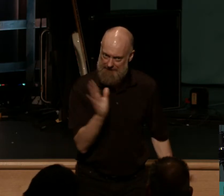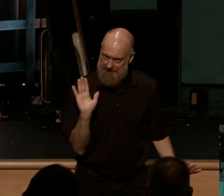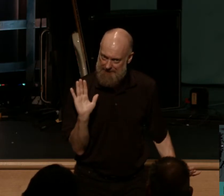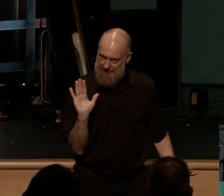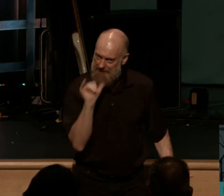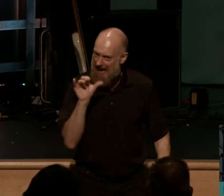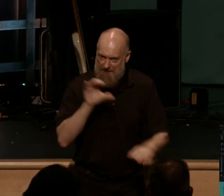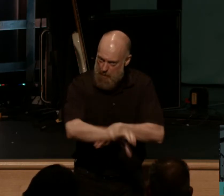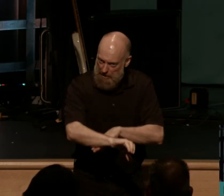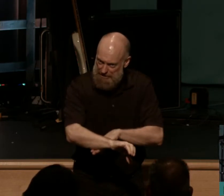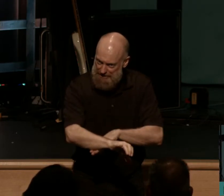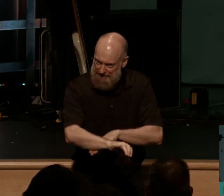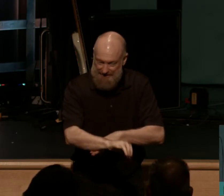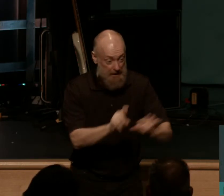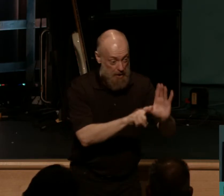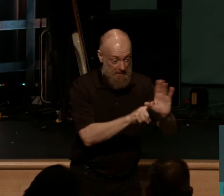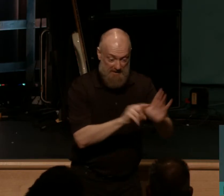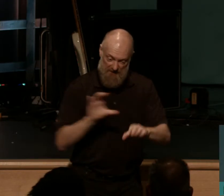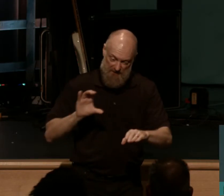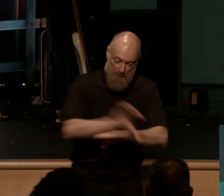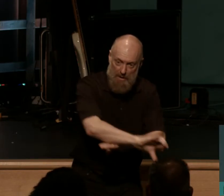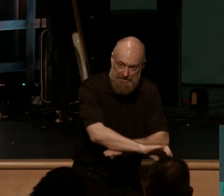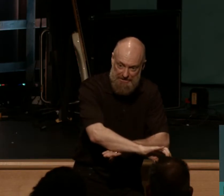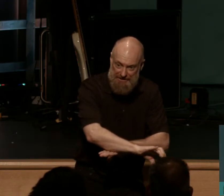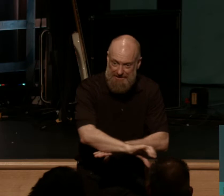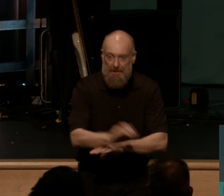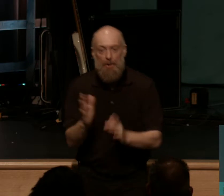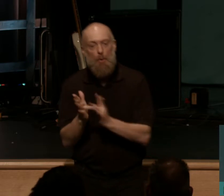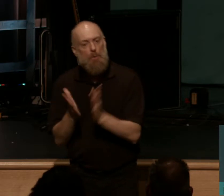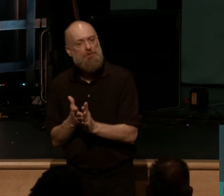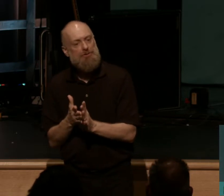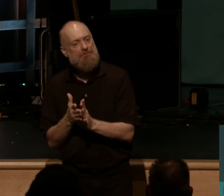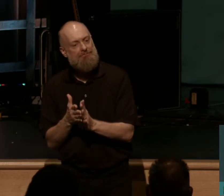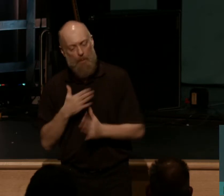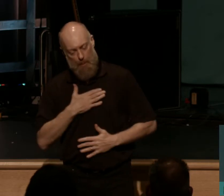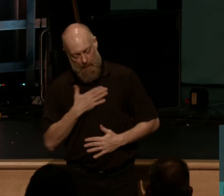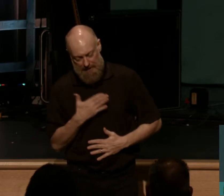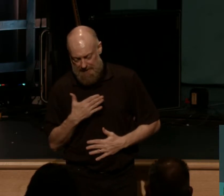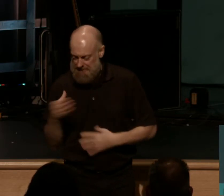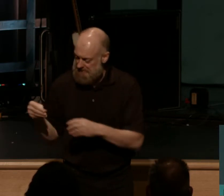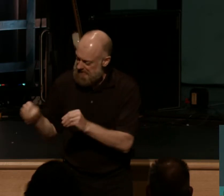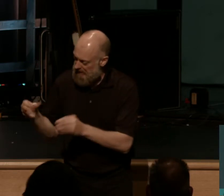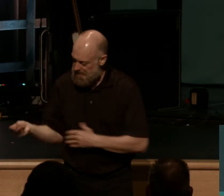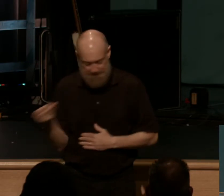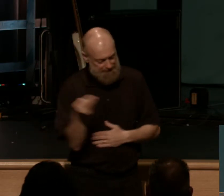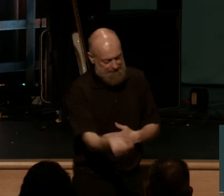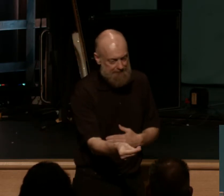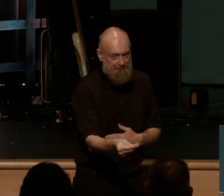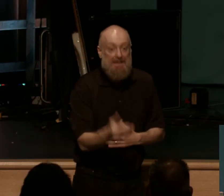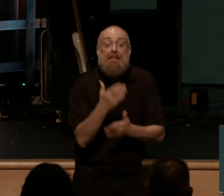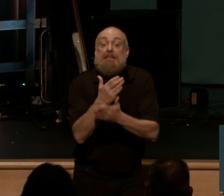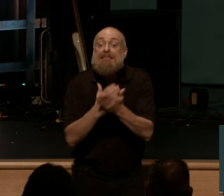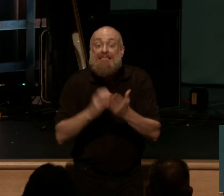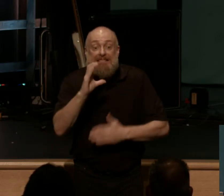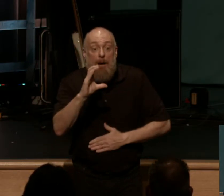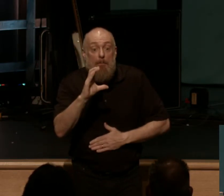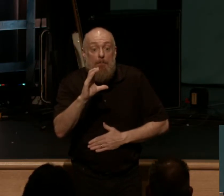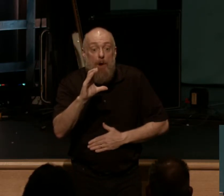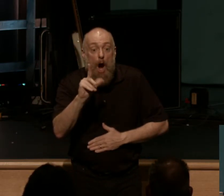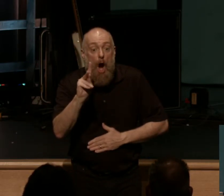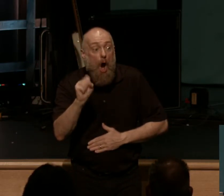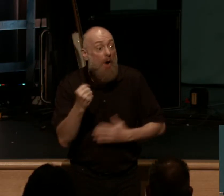of God and the joyful desire to be generous. It's also important too, some cults or misled